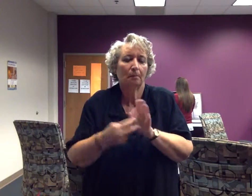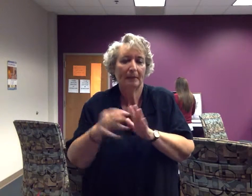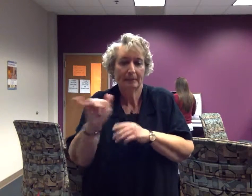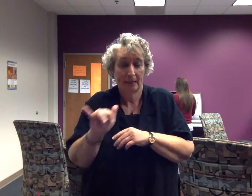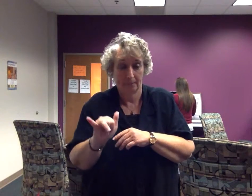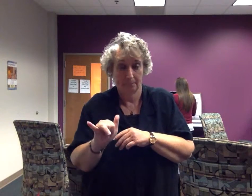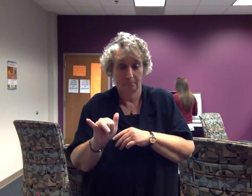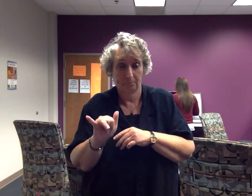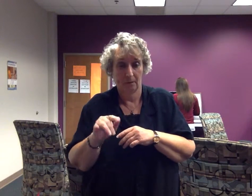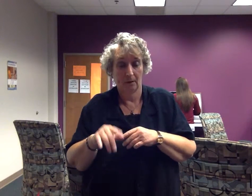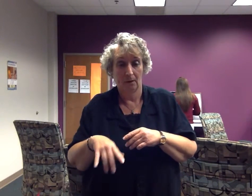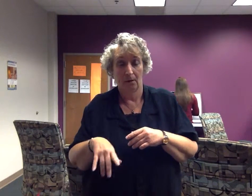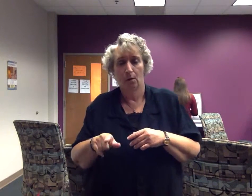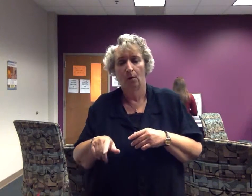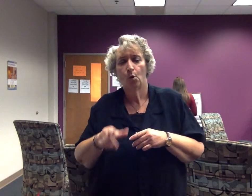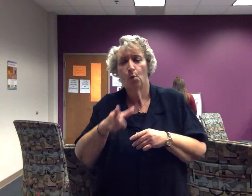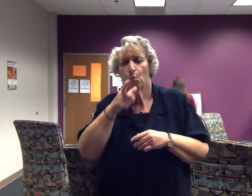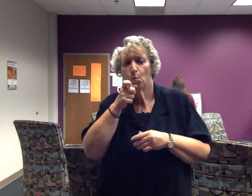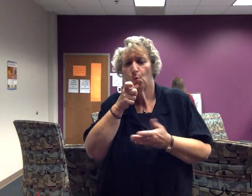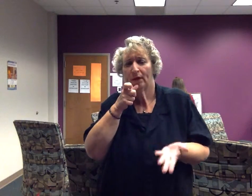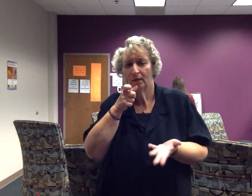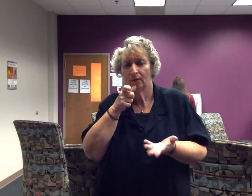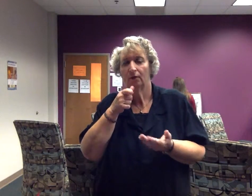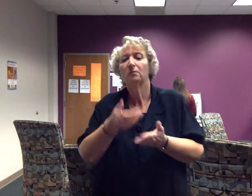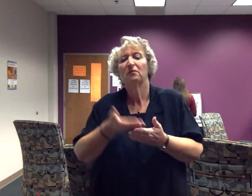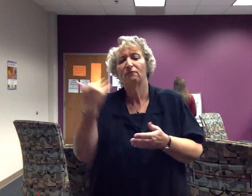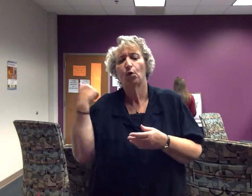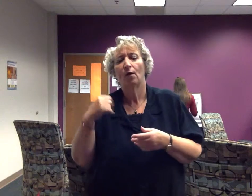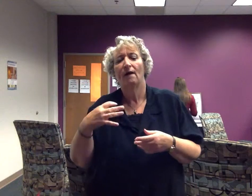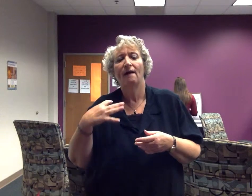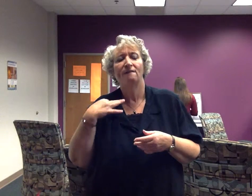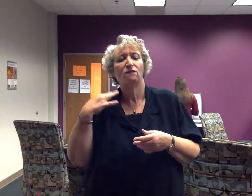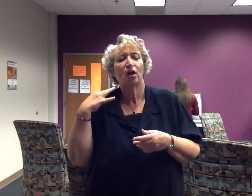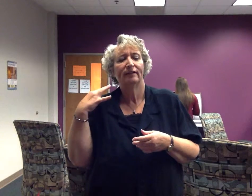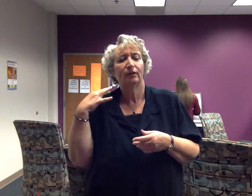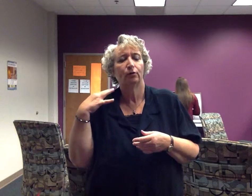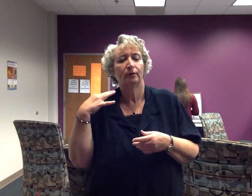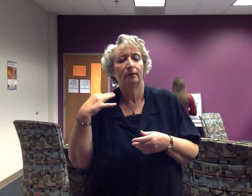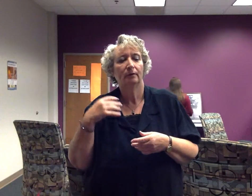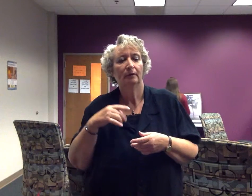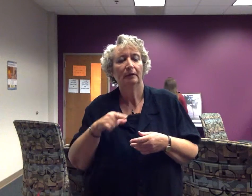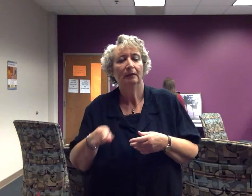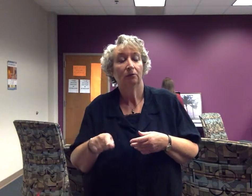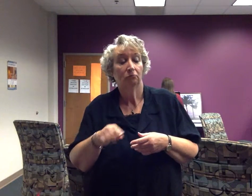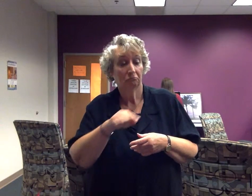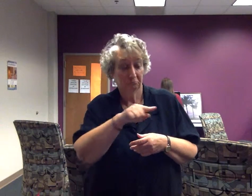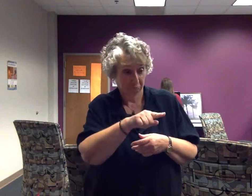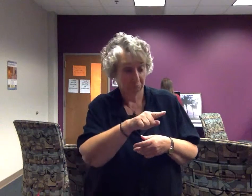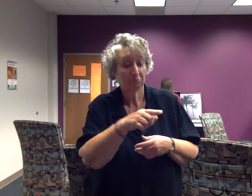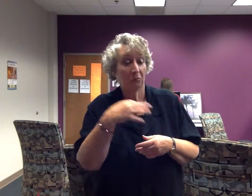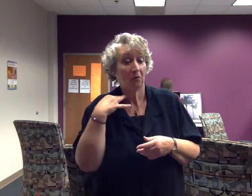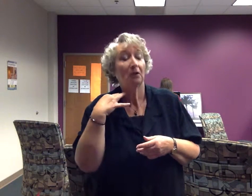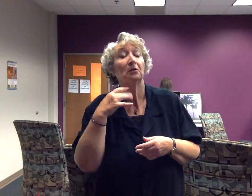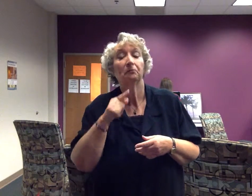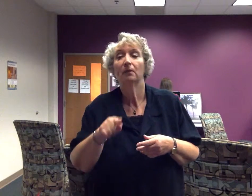Caitlin, what kind of volunteer? Or what group were you working with when you volunteered? Usually elementary school age kids. Okay. Well, who was doing